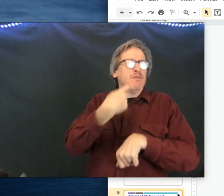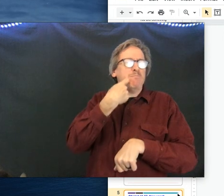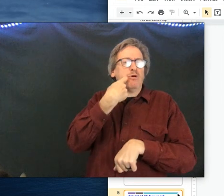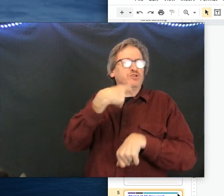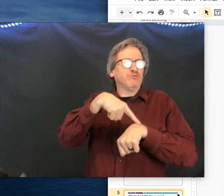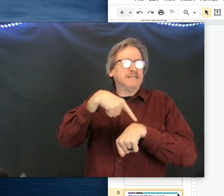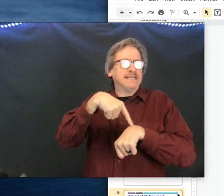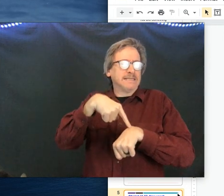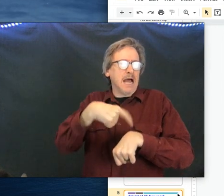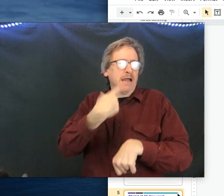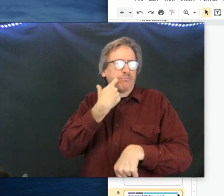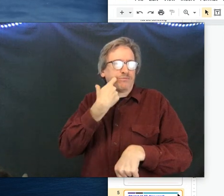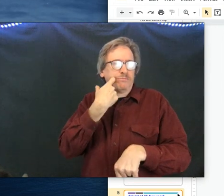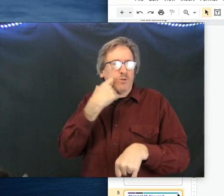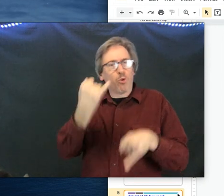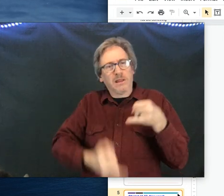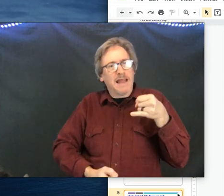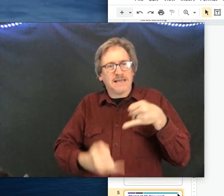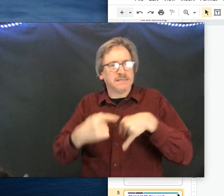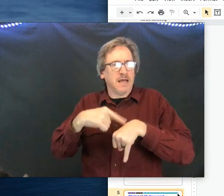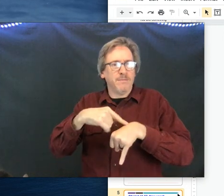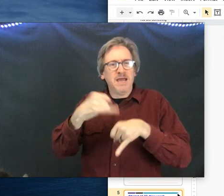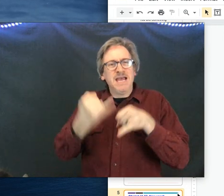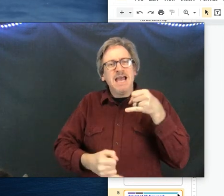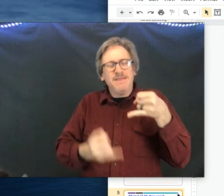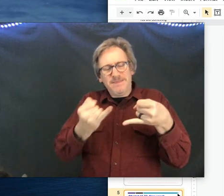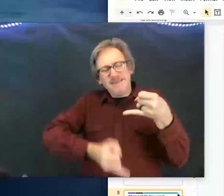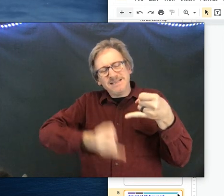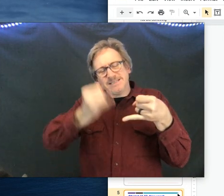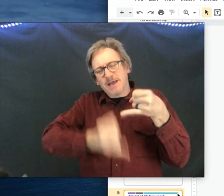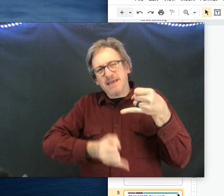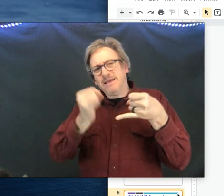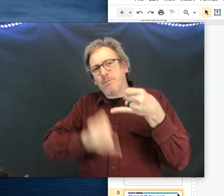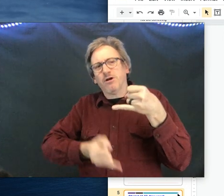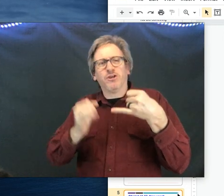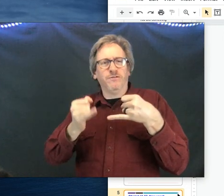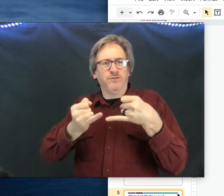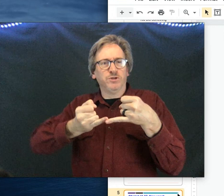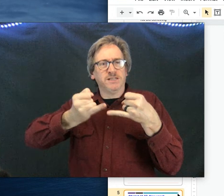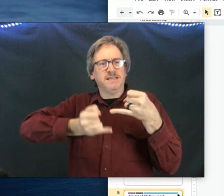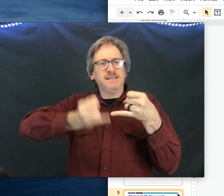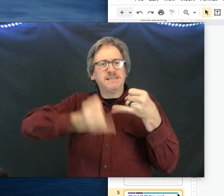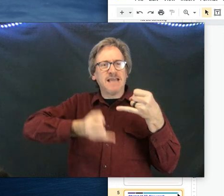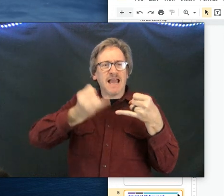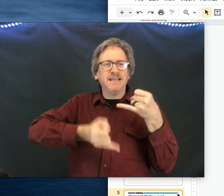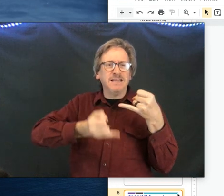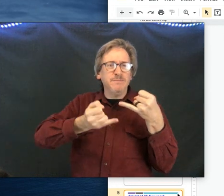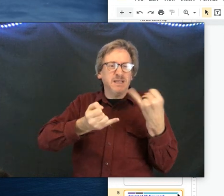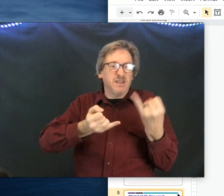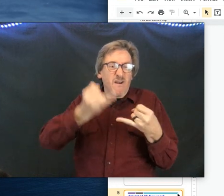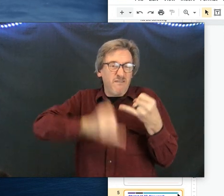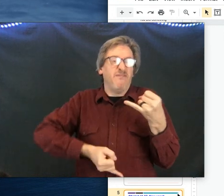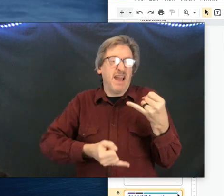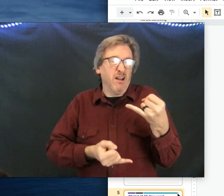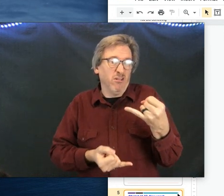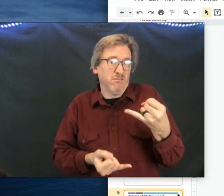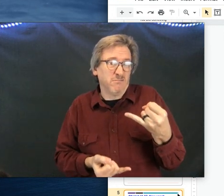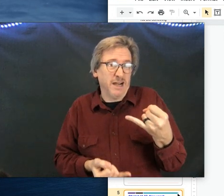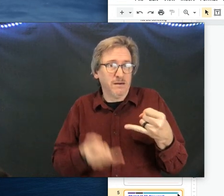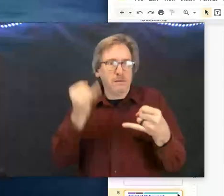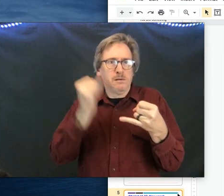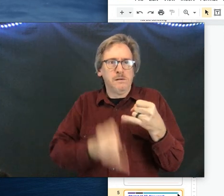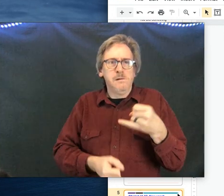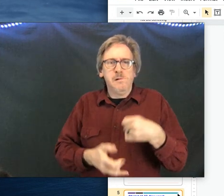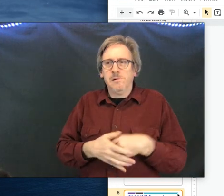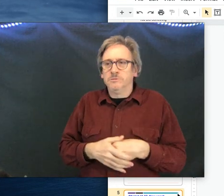recent time, the most recent time, or last time. This, I think part of the confusion is this technically means final,